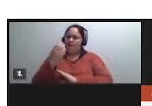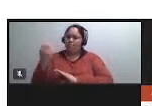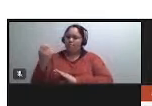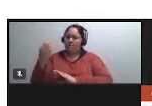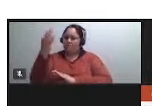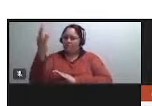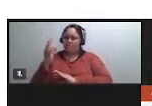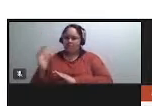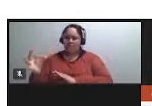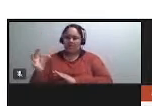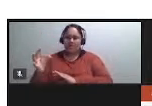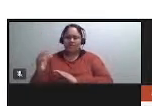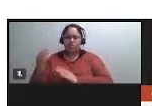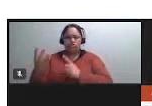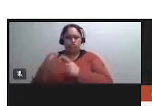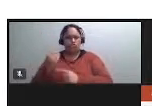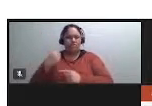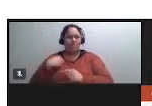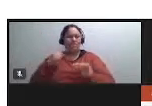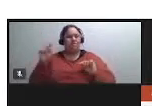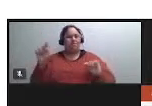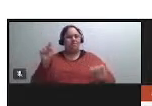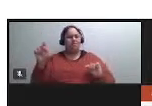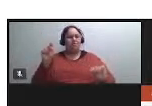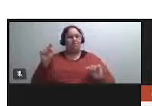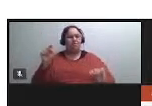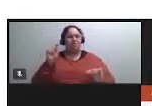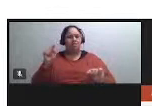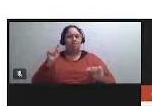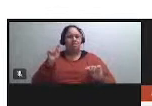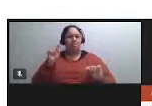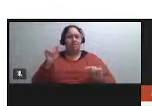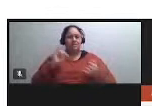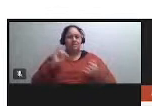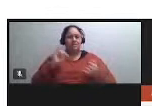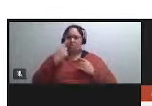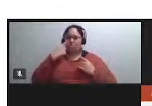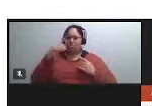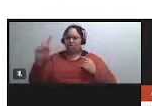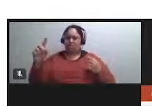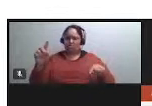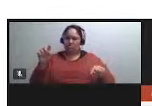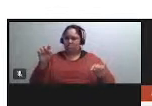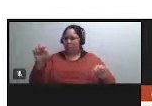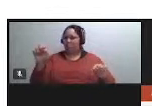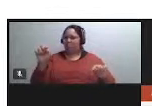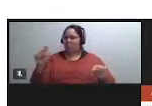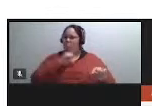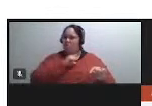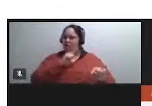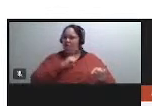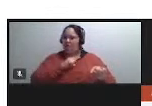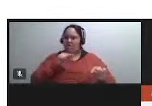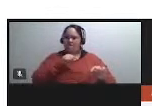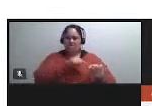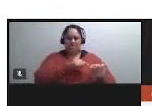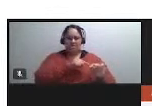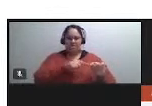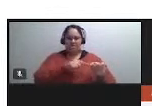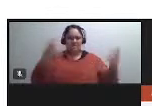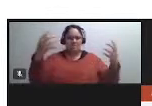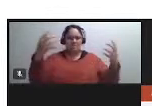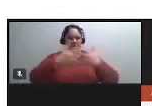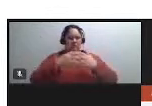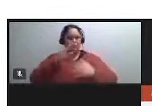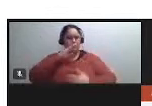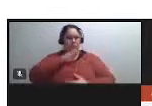100% achievement. I'm trying to check the IT or why there's no alignment. It's like